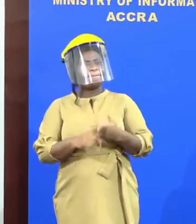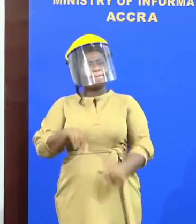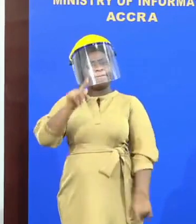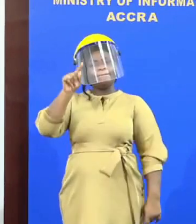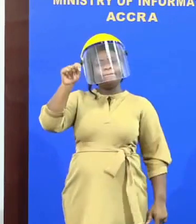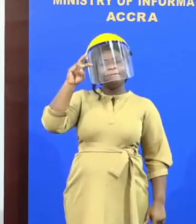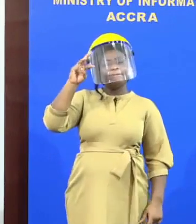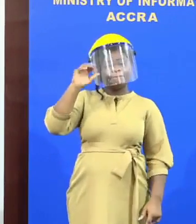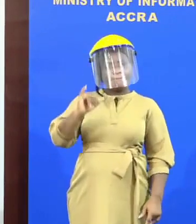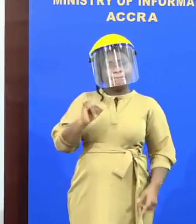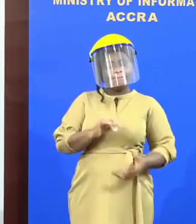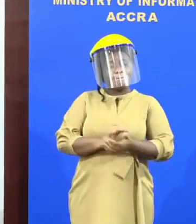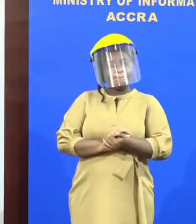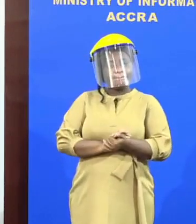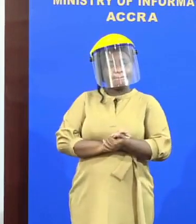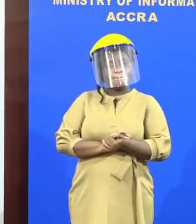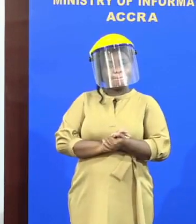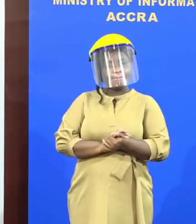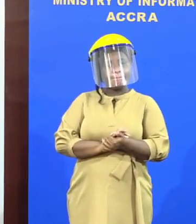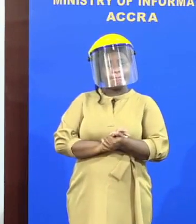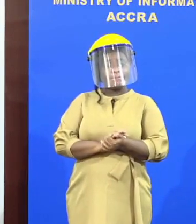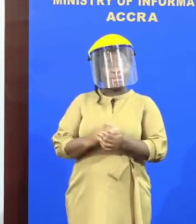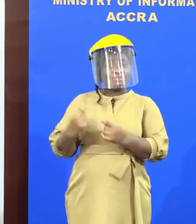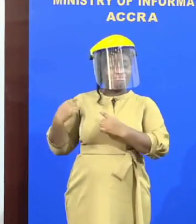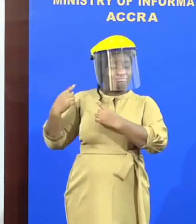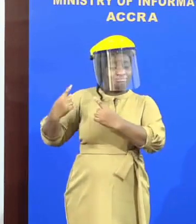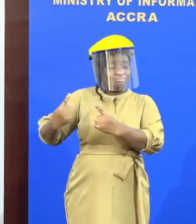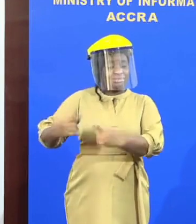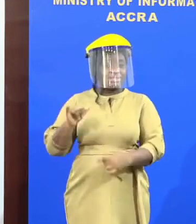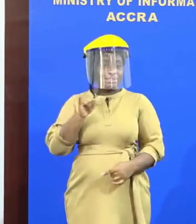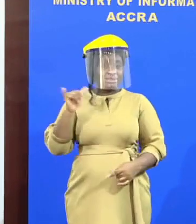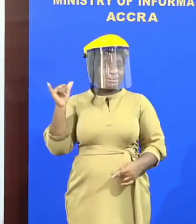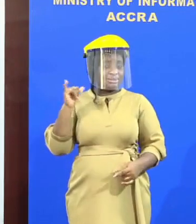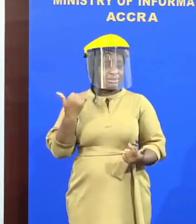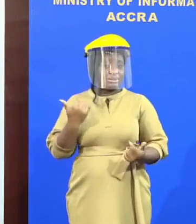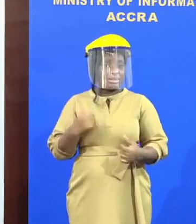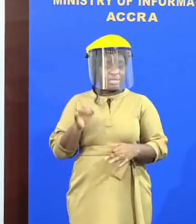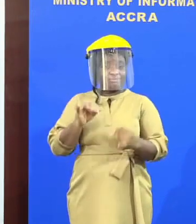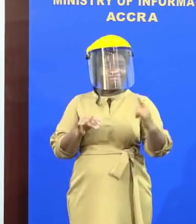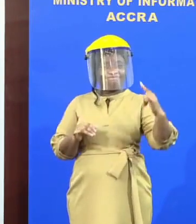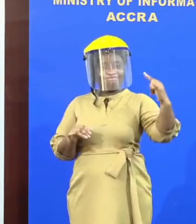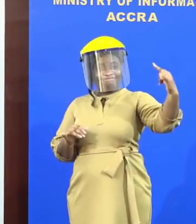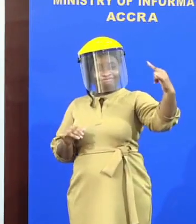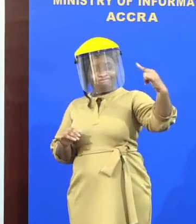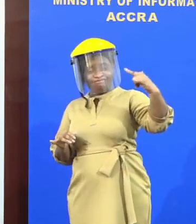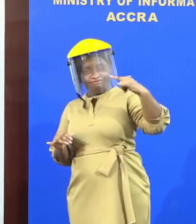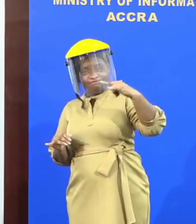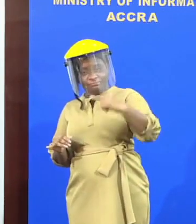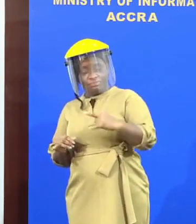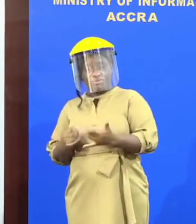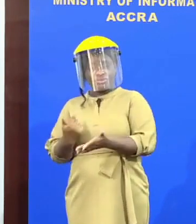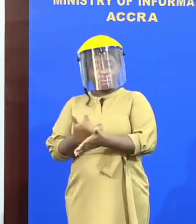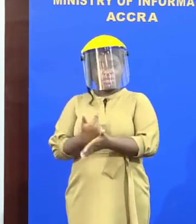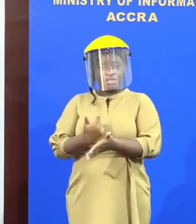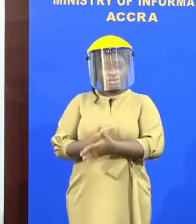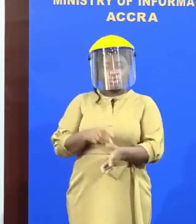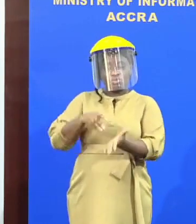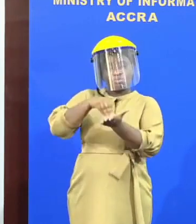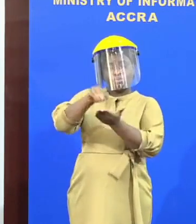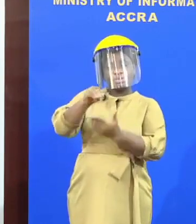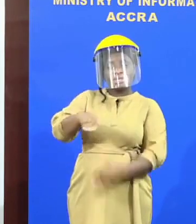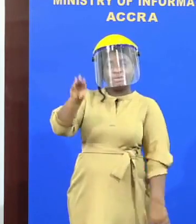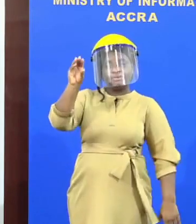about airport, fiti enre nyumre no se ufia manone ba na wo Ghana ni na ufia ko asa utia $50 per